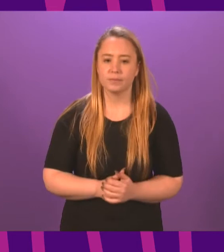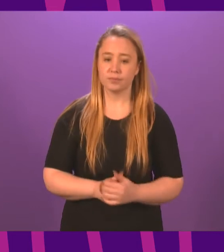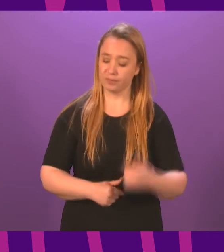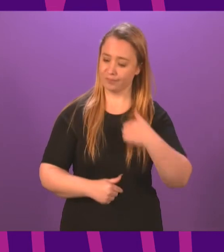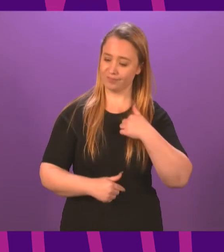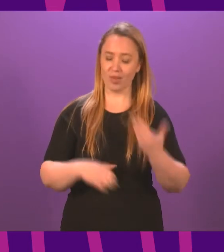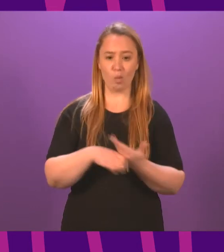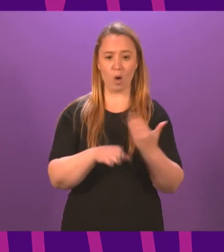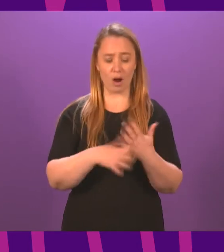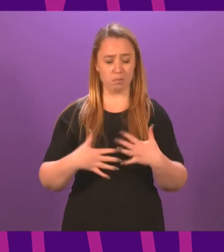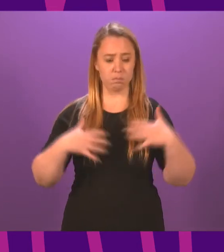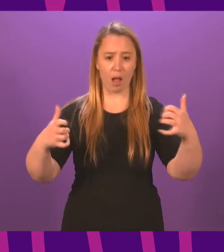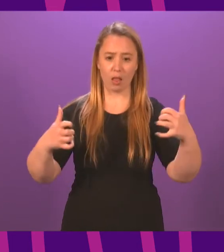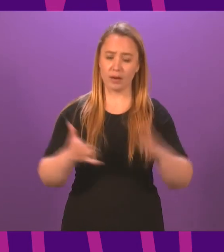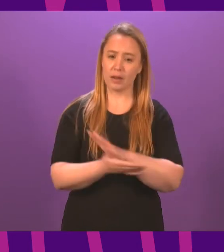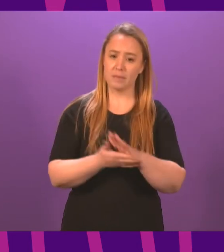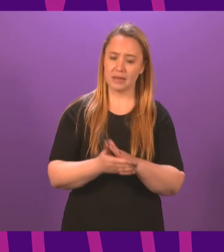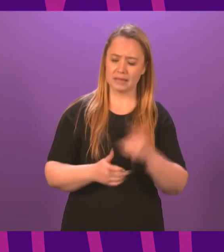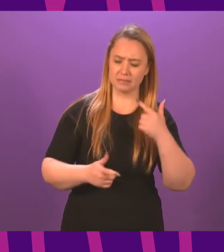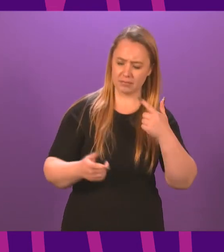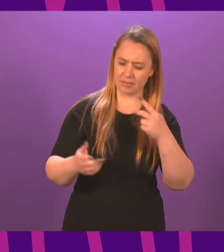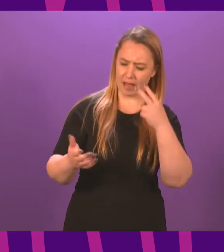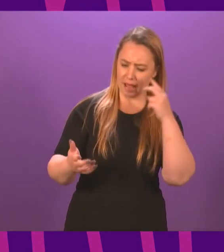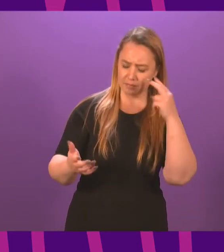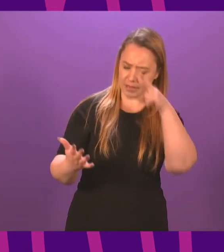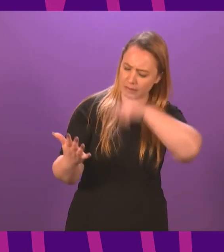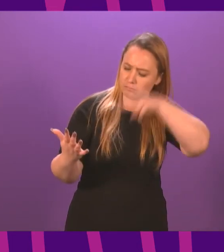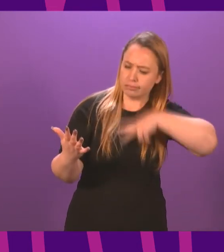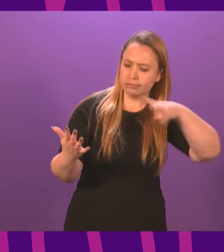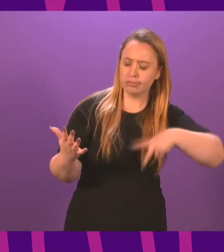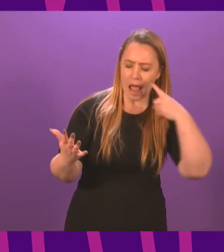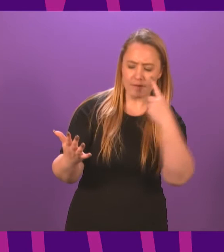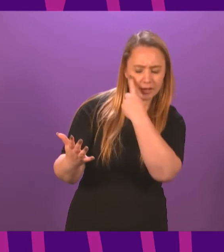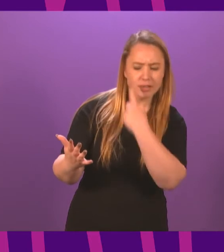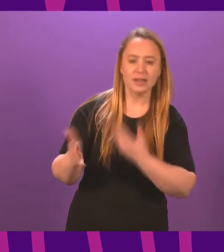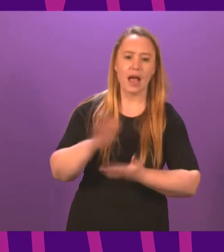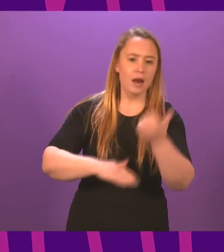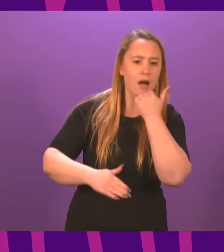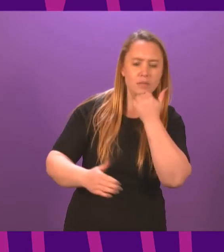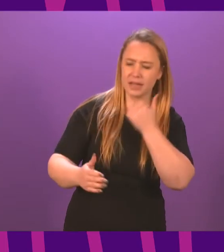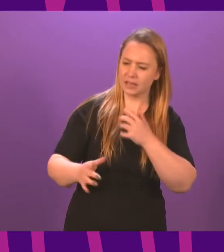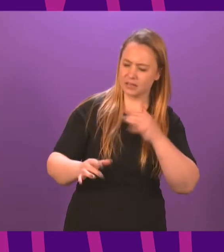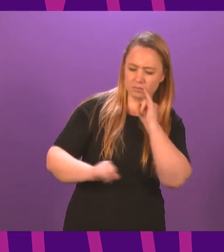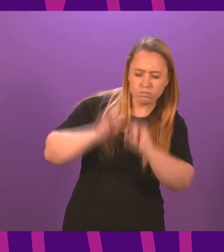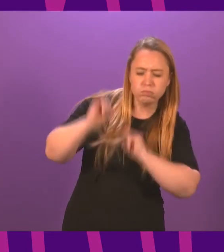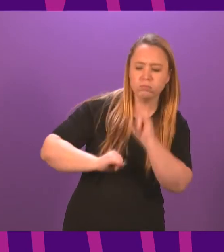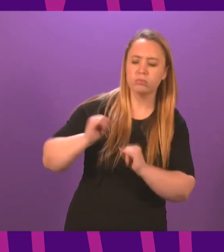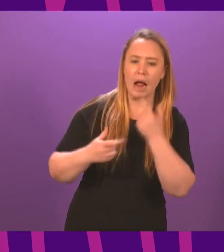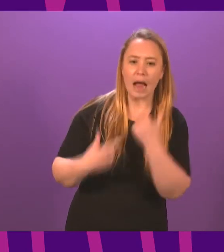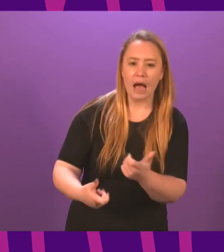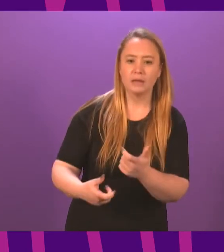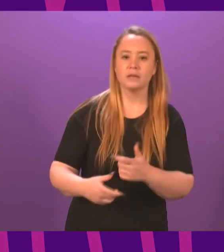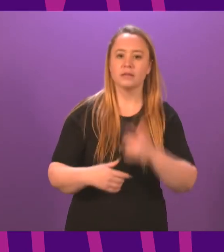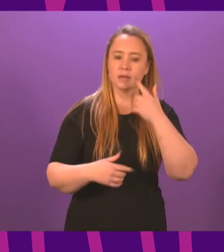in a privileged position to be able to interrogate that evidence and regular updates directly, not just from the government, but also from the